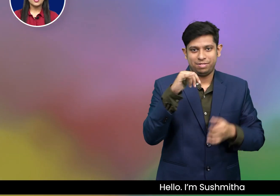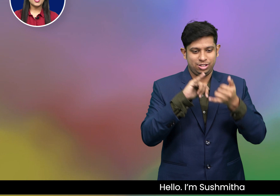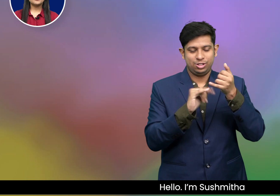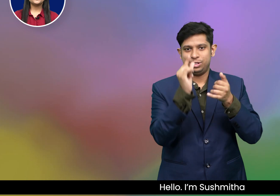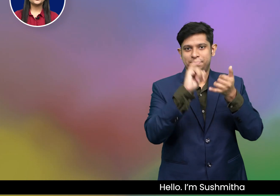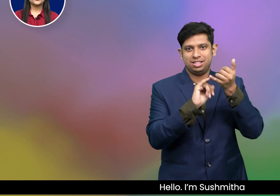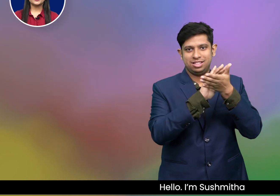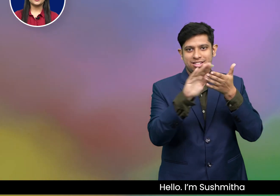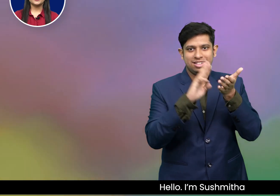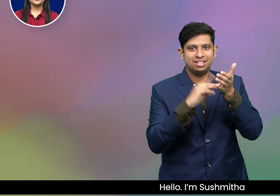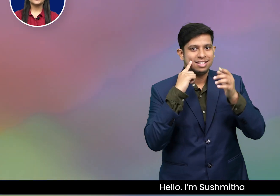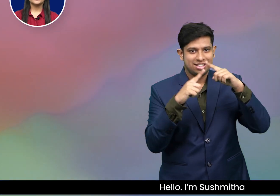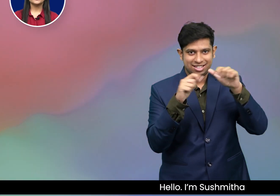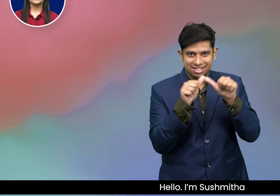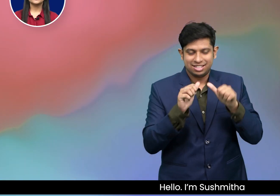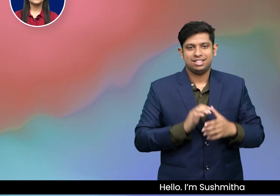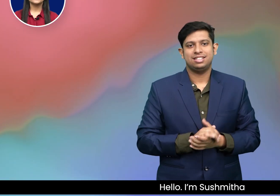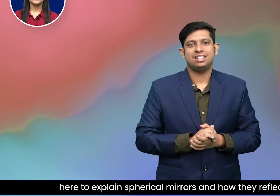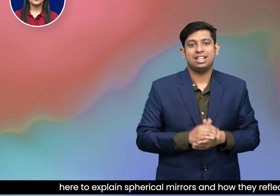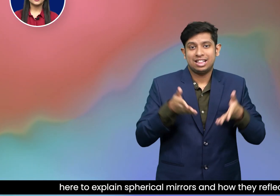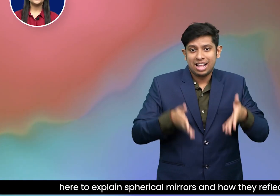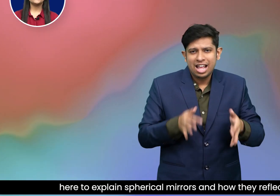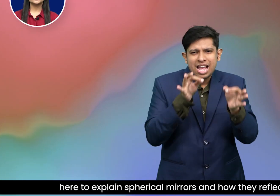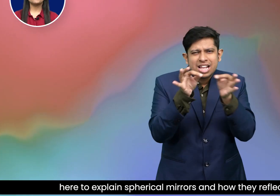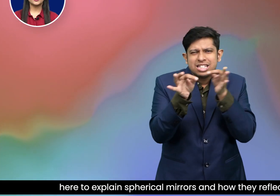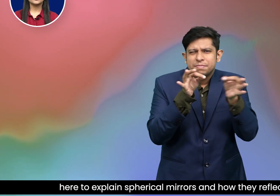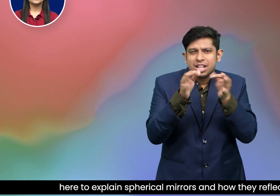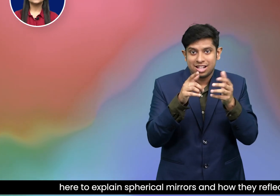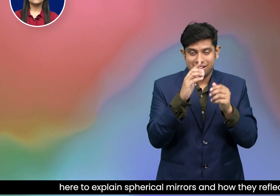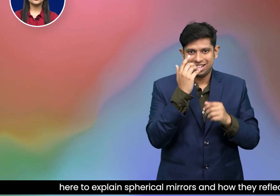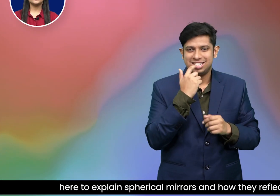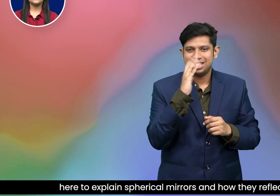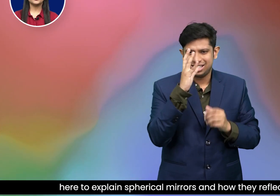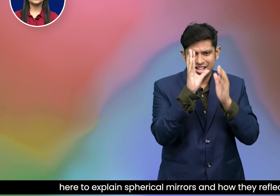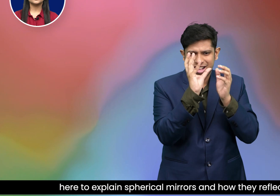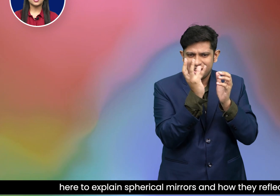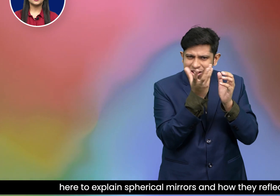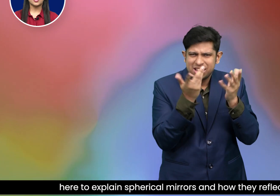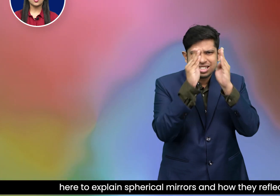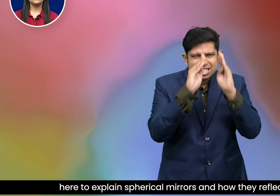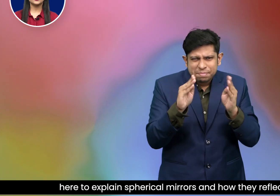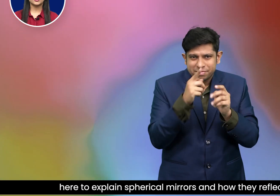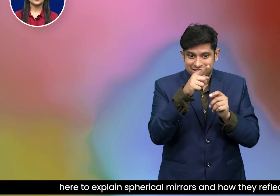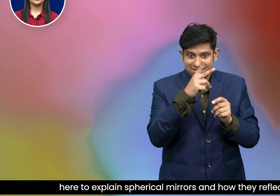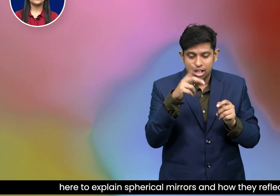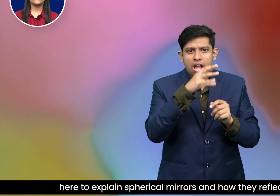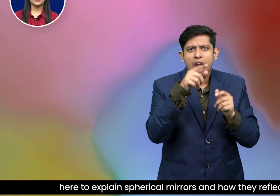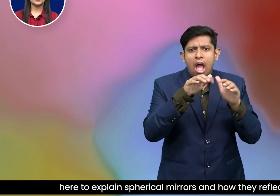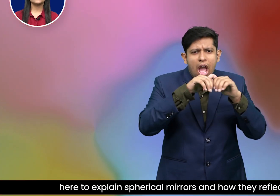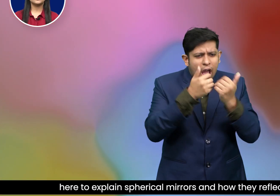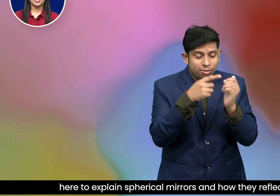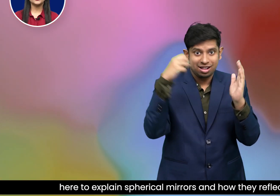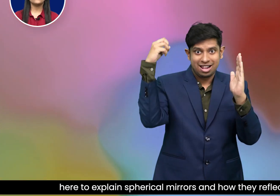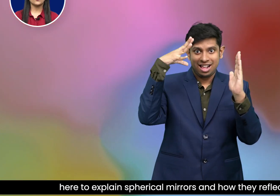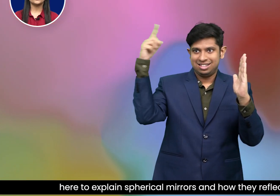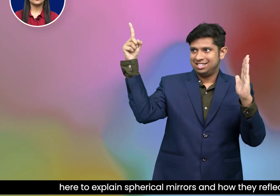Hello, I am Shushmita, here to explain spherical mirrors and how they